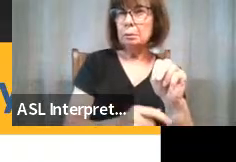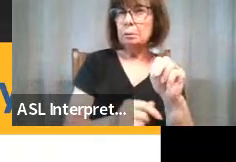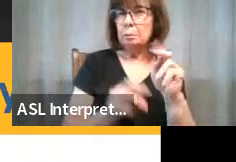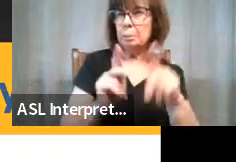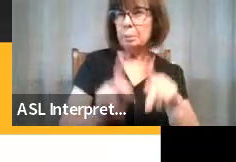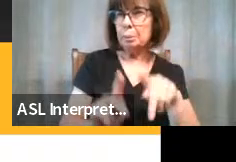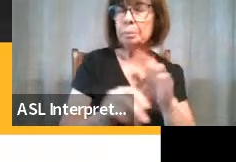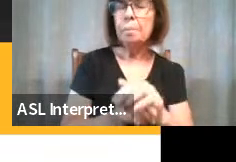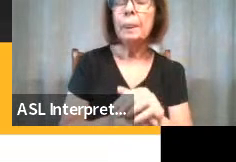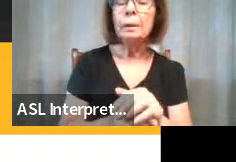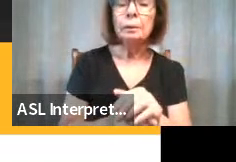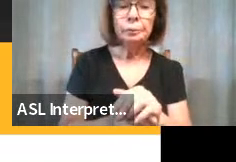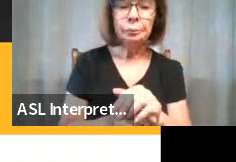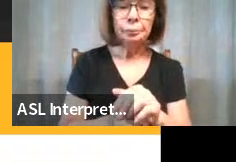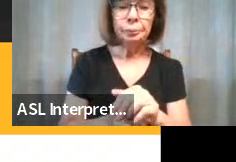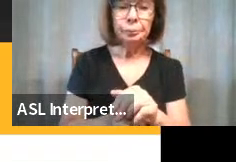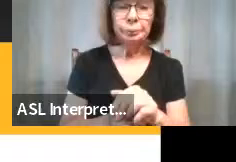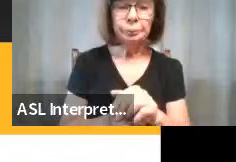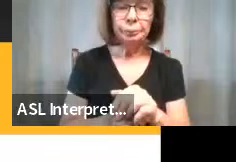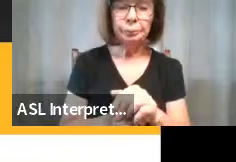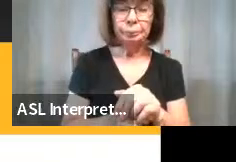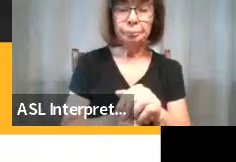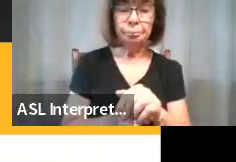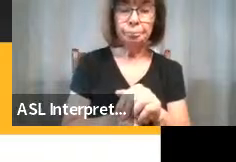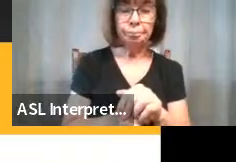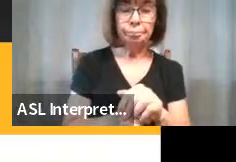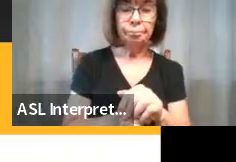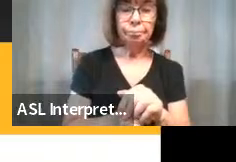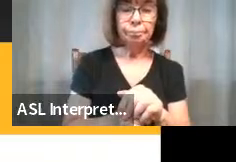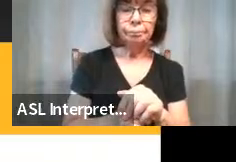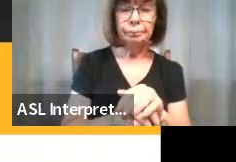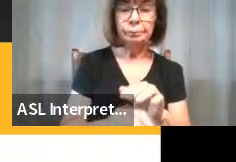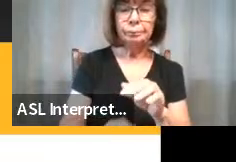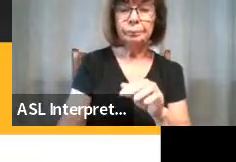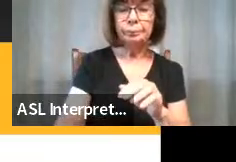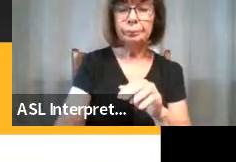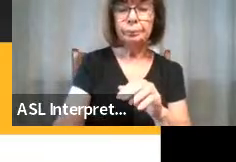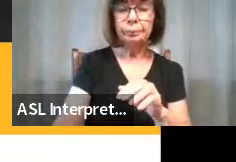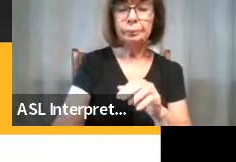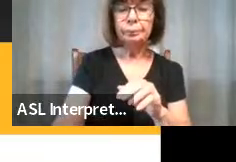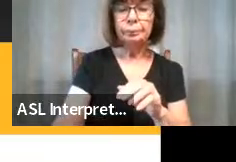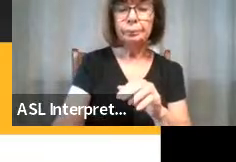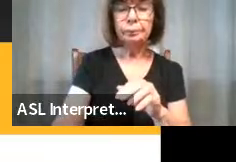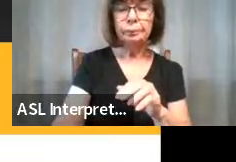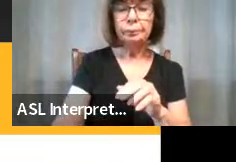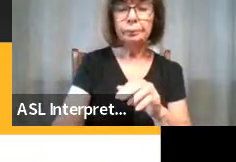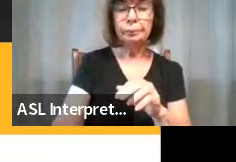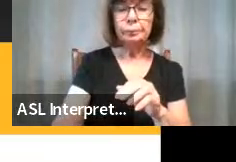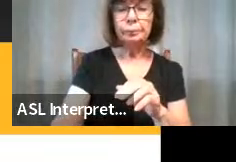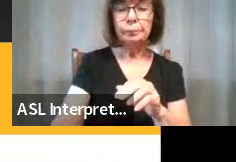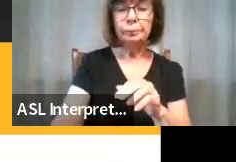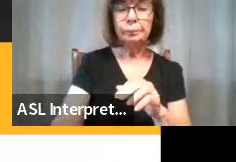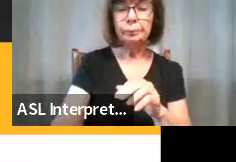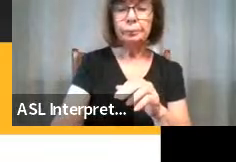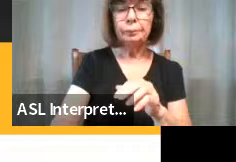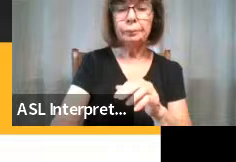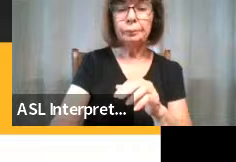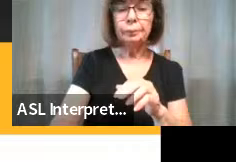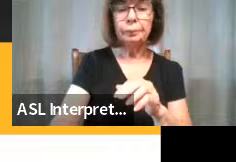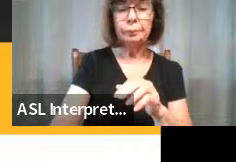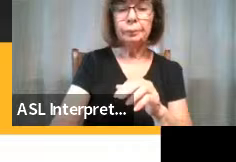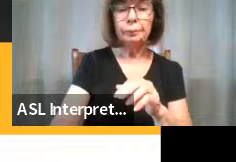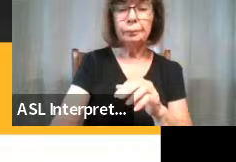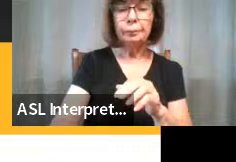Next slide, please. So what are some of the public health priorities at this stage in the outbreak? A